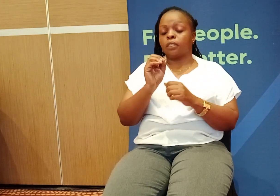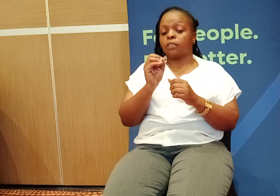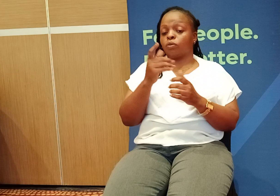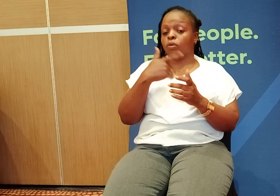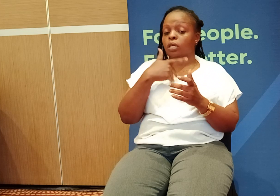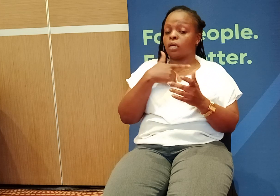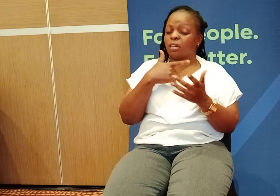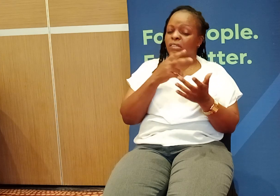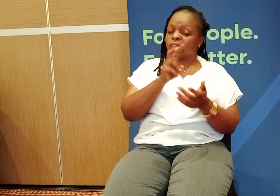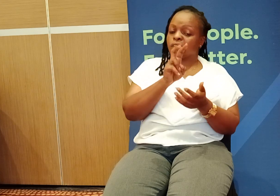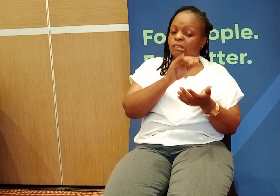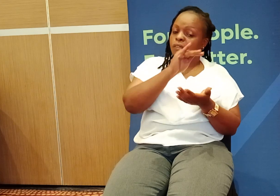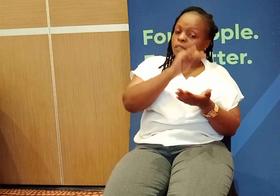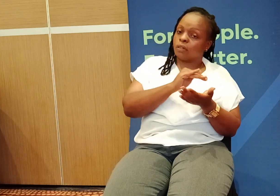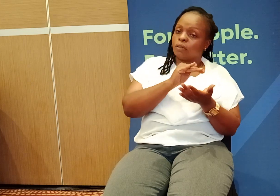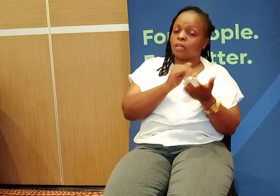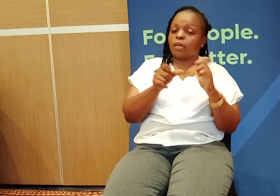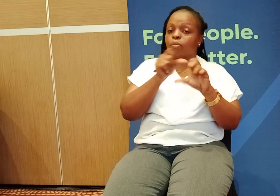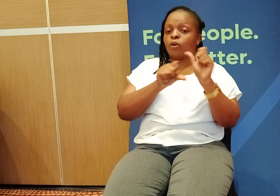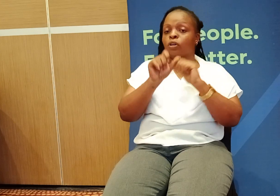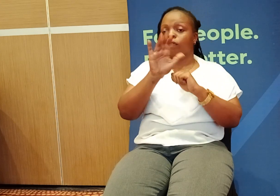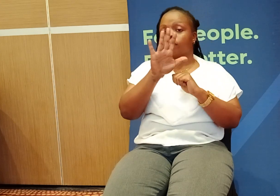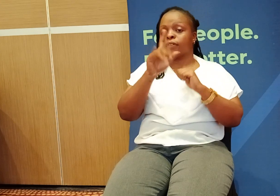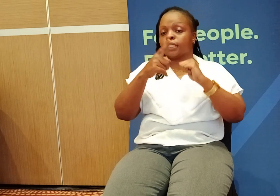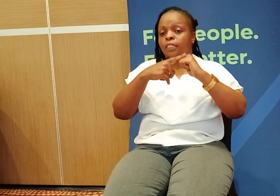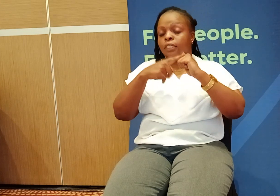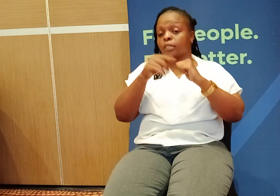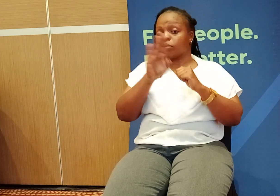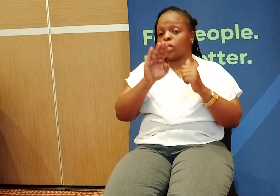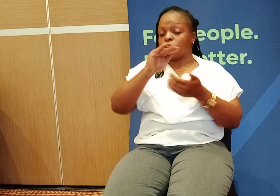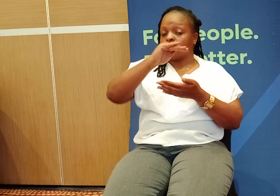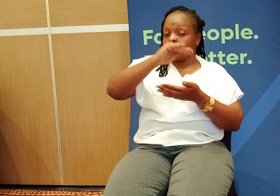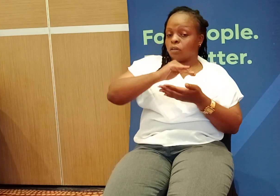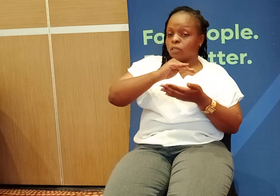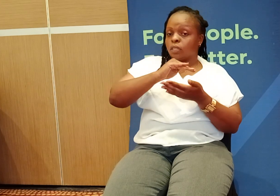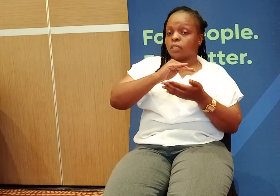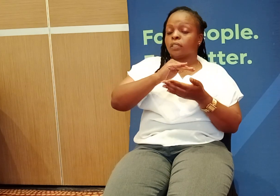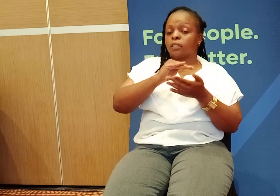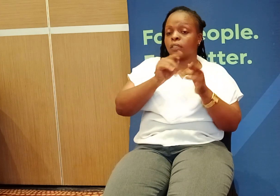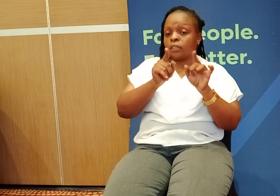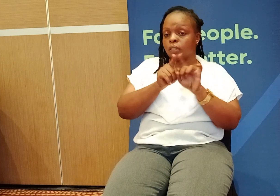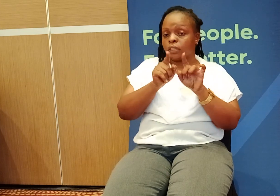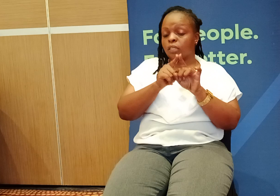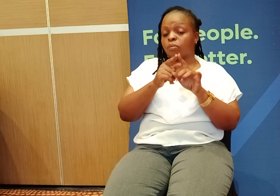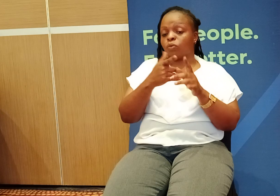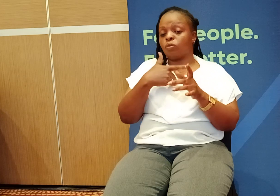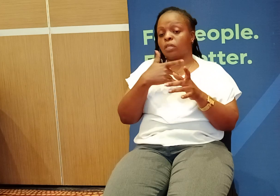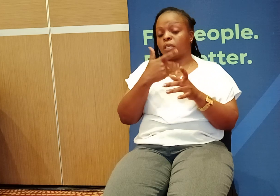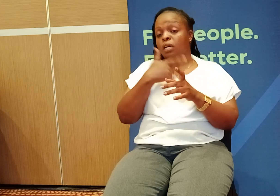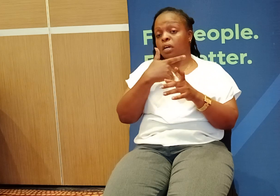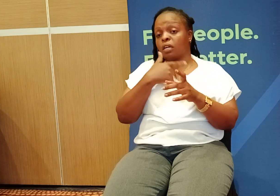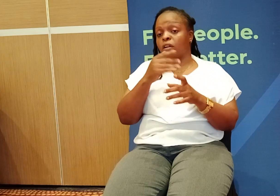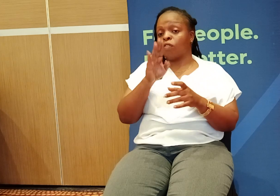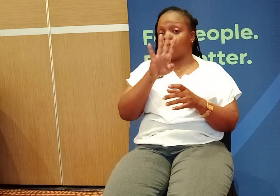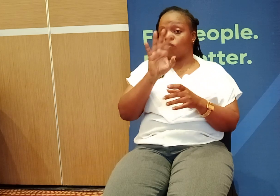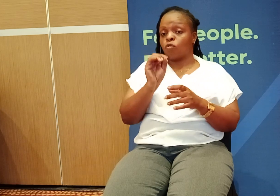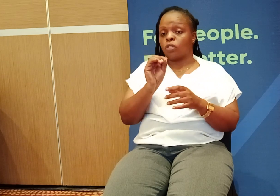some downgrades, about 56 billion of downgrades, but equally we also did have about 40 billion of